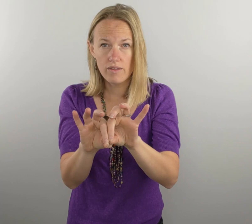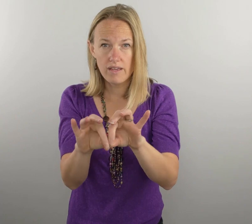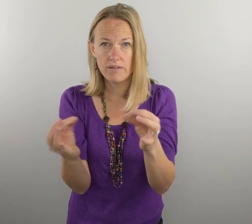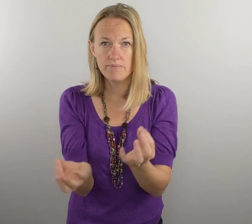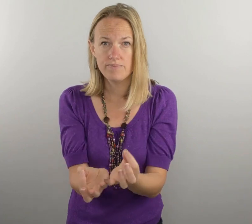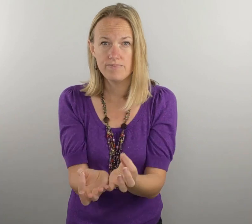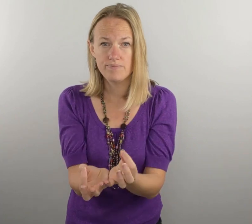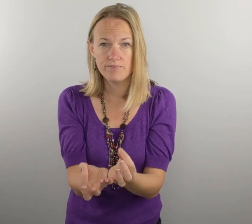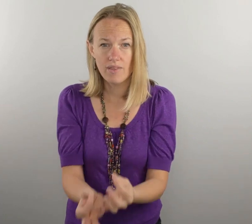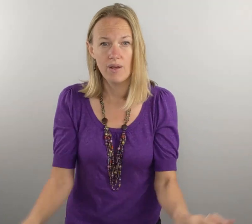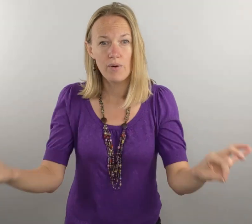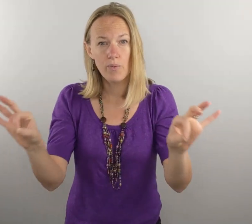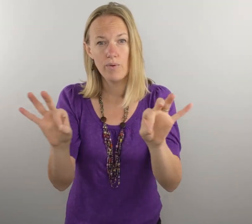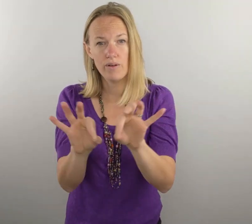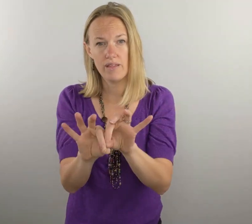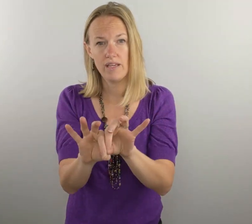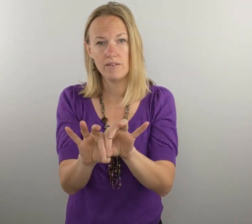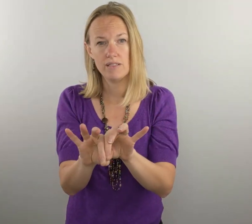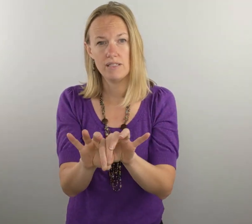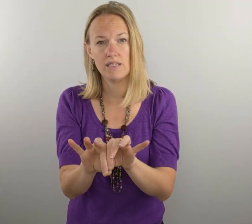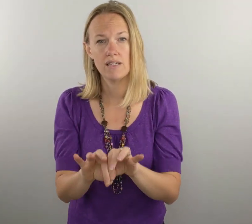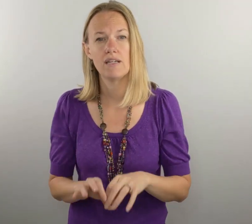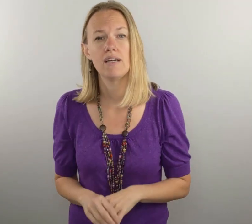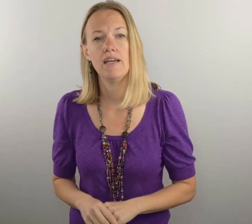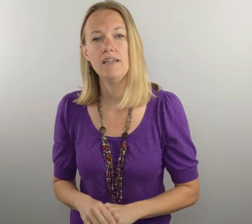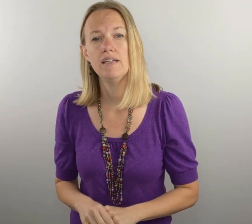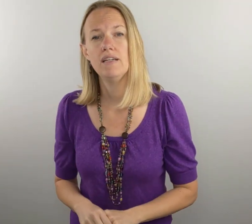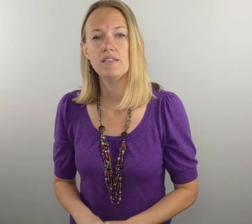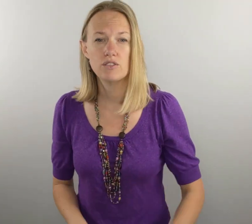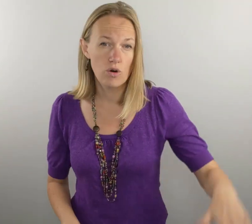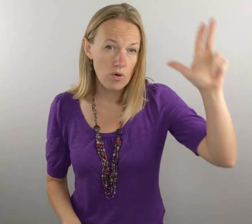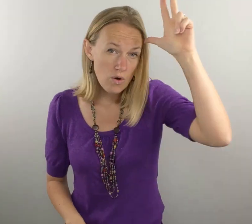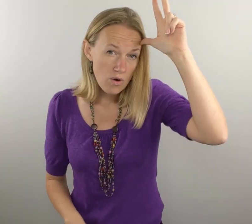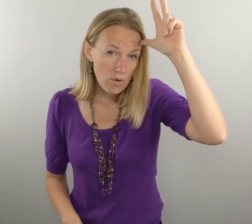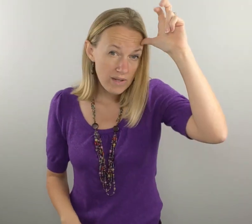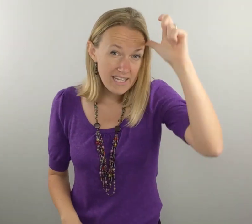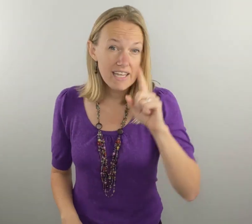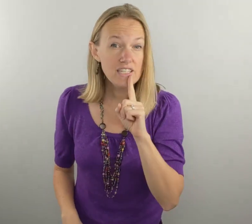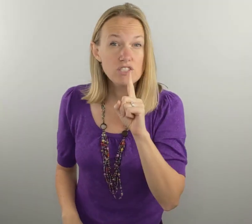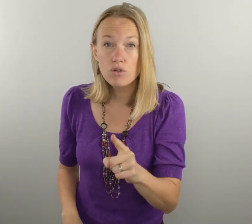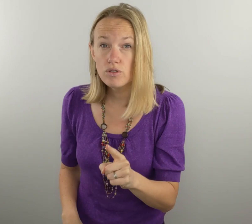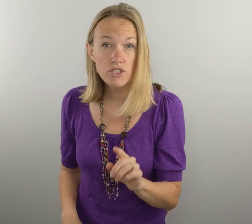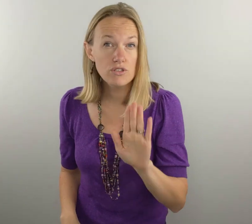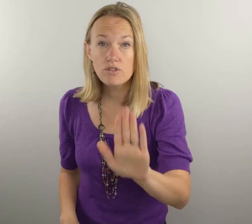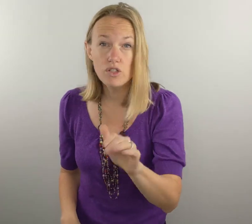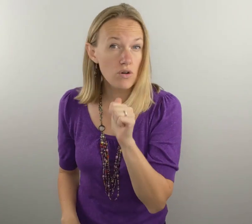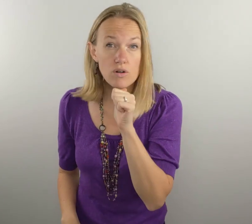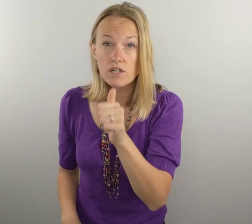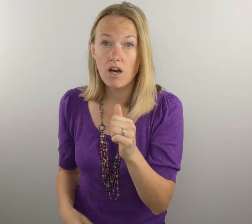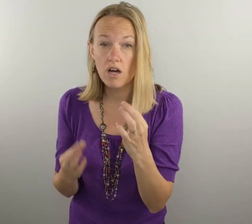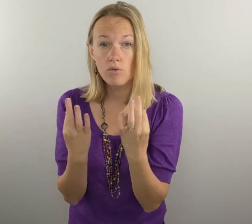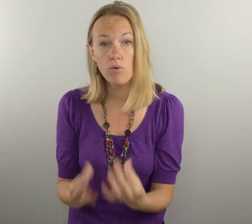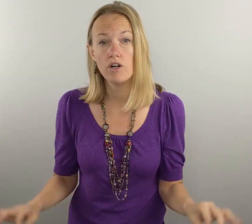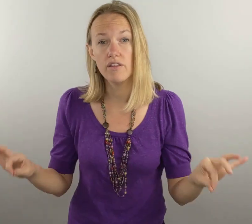worthy, worthy. Okay, so when he told you you're not